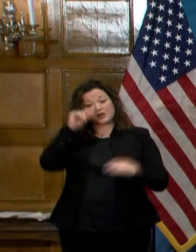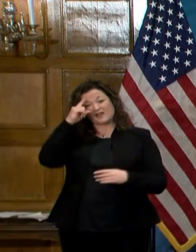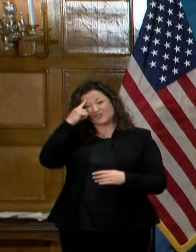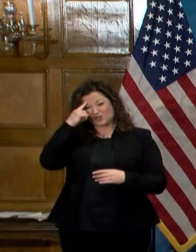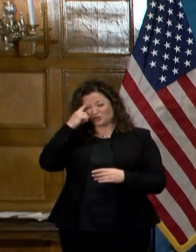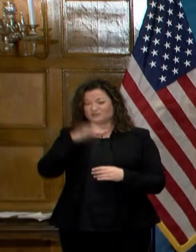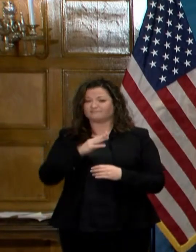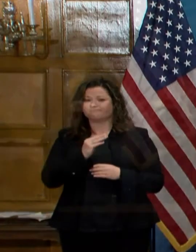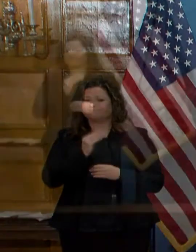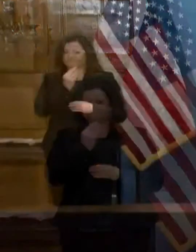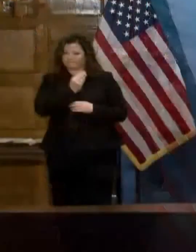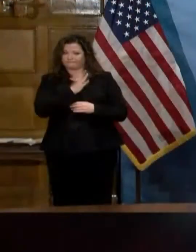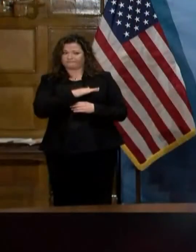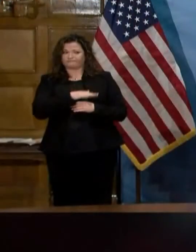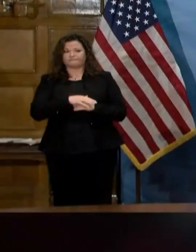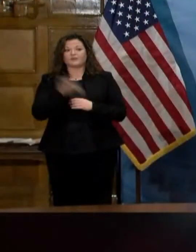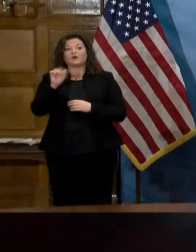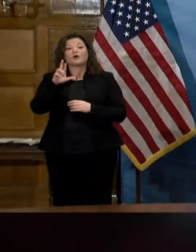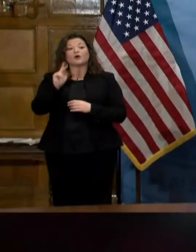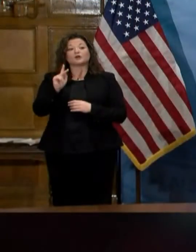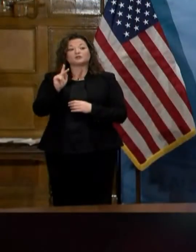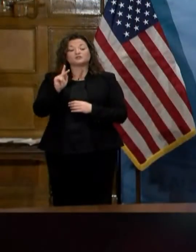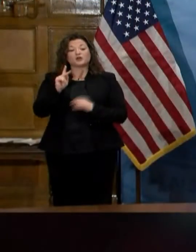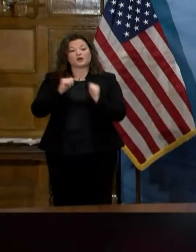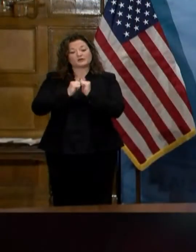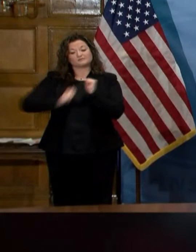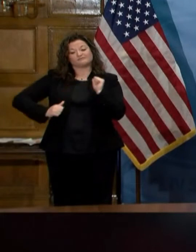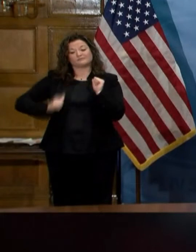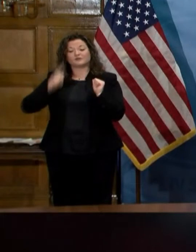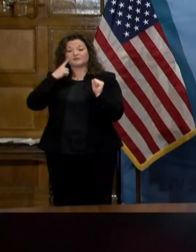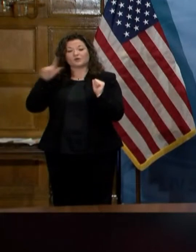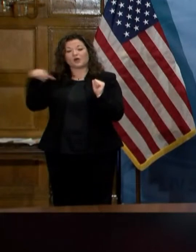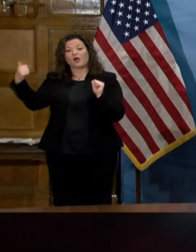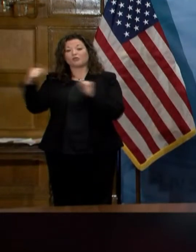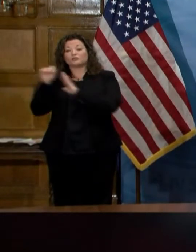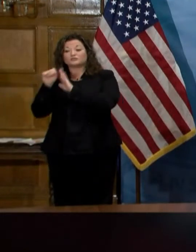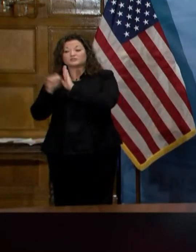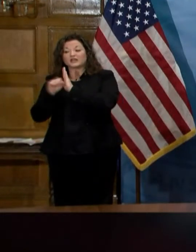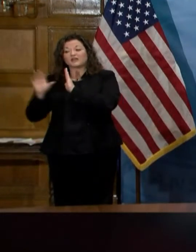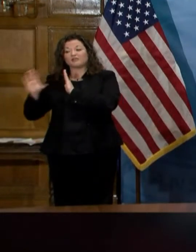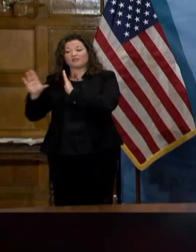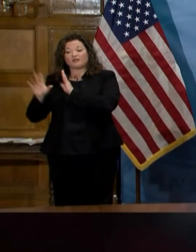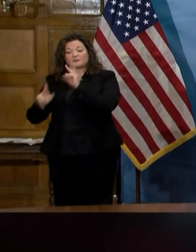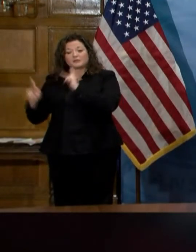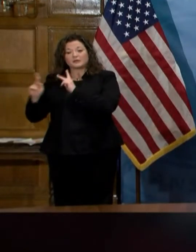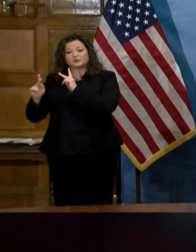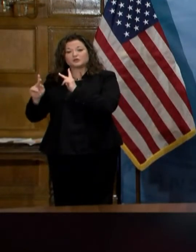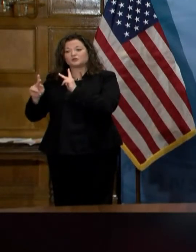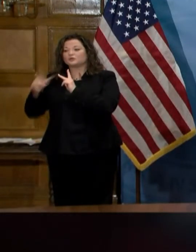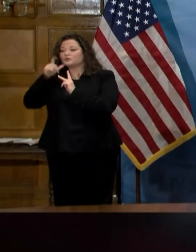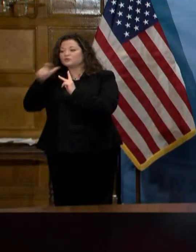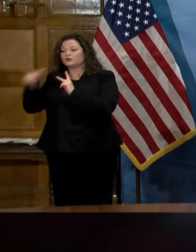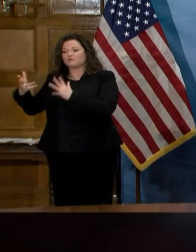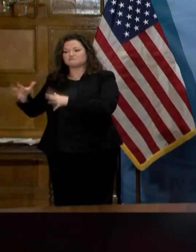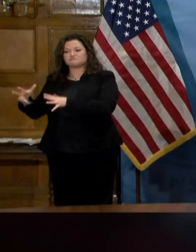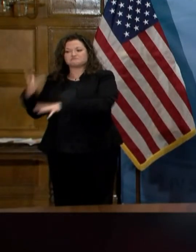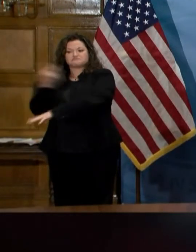Pretty badly behind other states in terms of percent of the population that's been